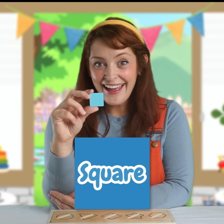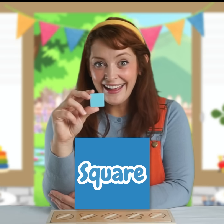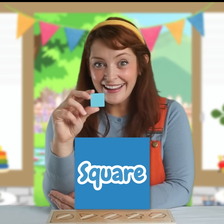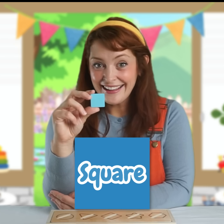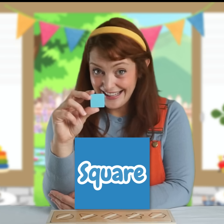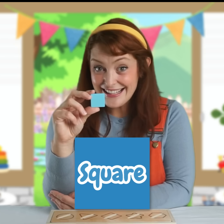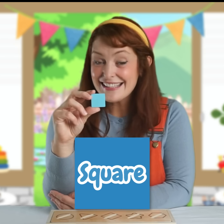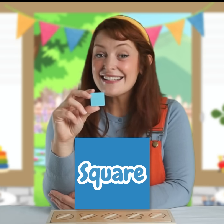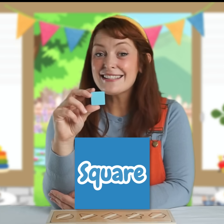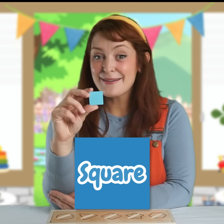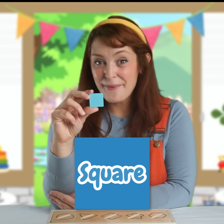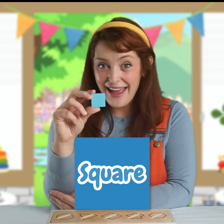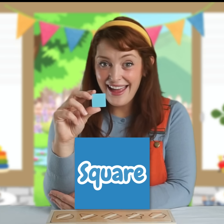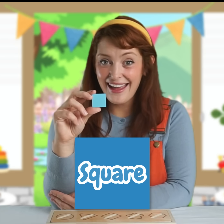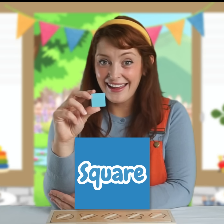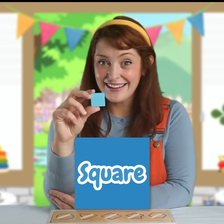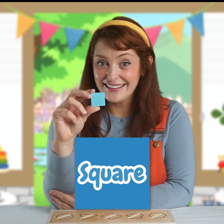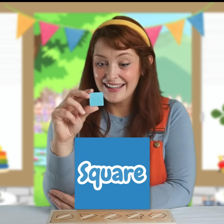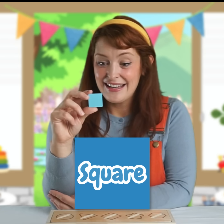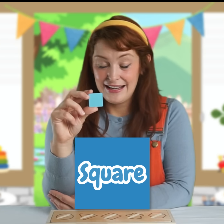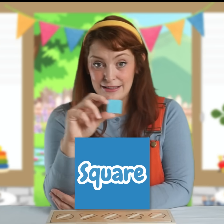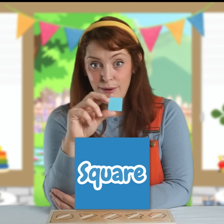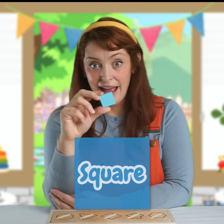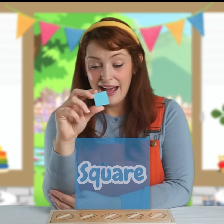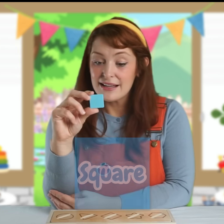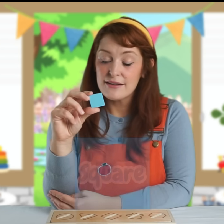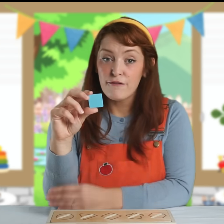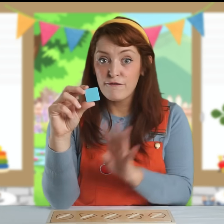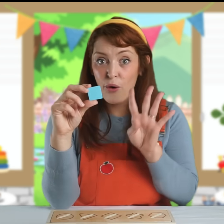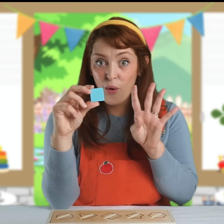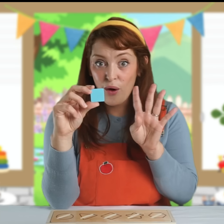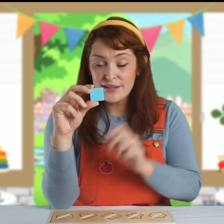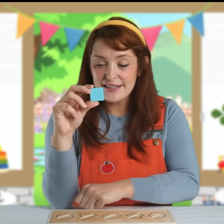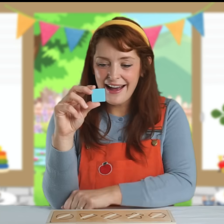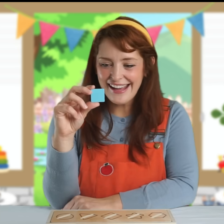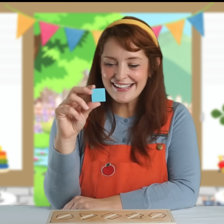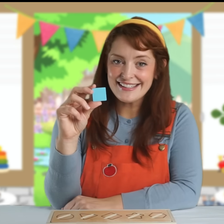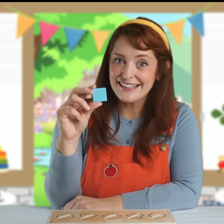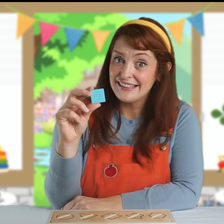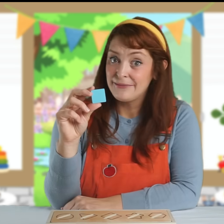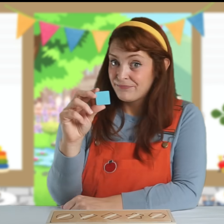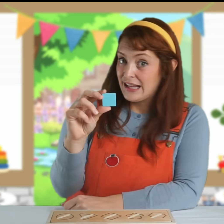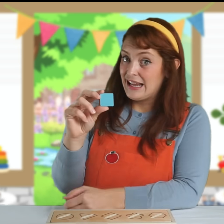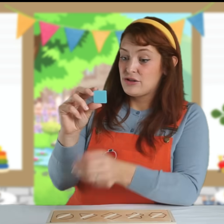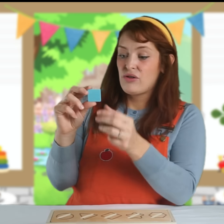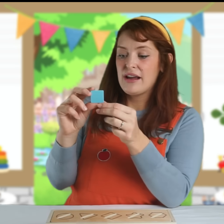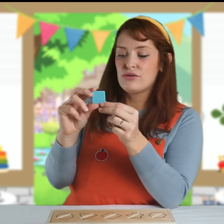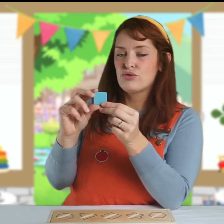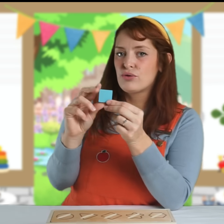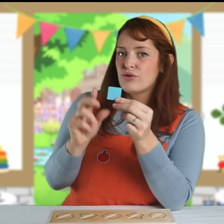square. It's a square. A square has 4 sides. Let's try and draw it